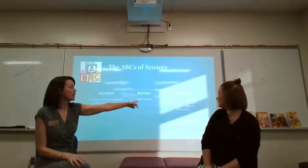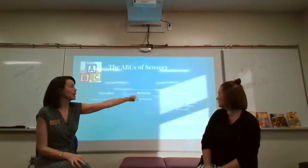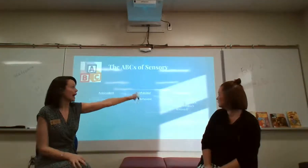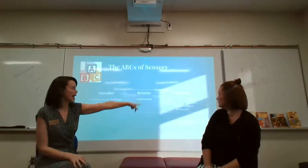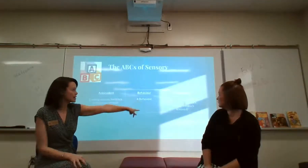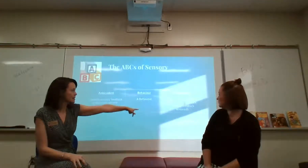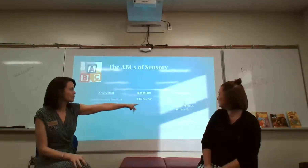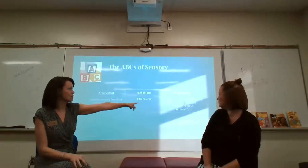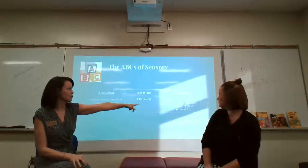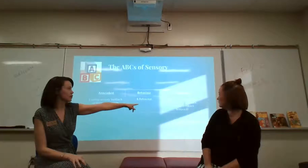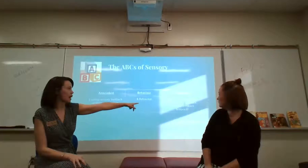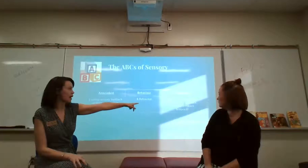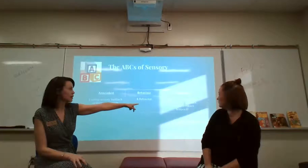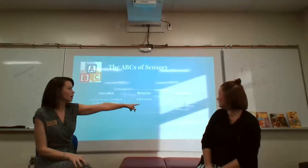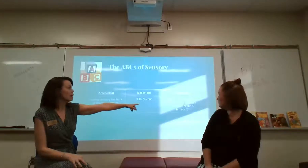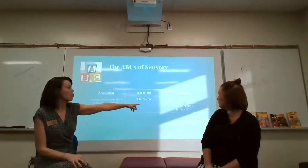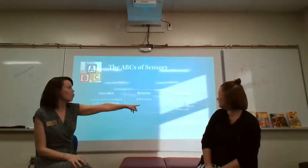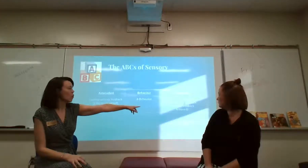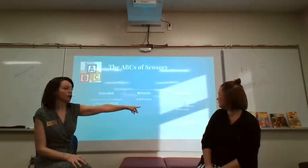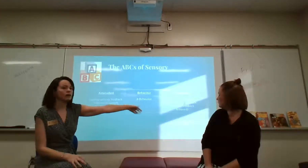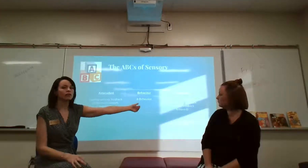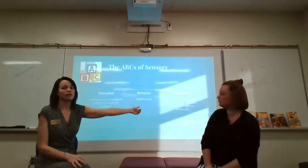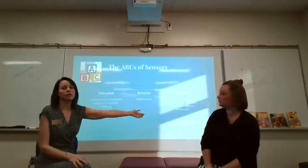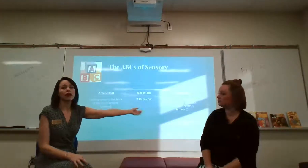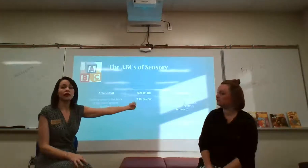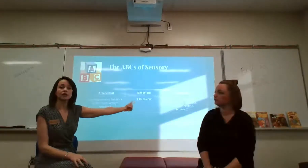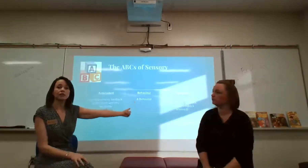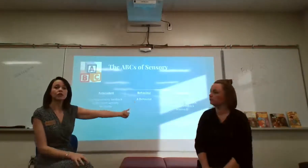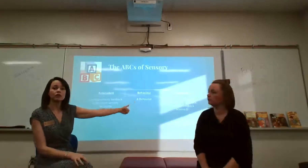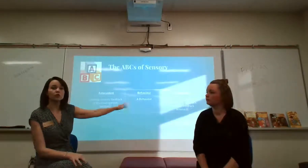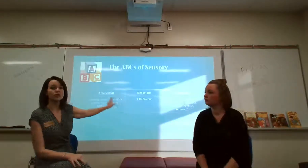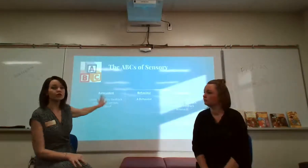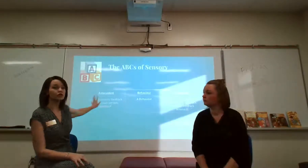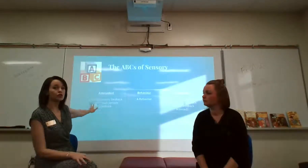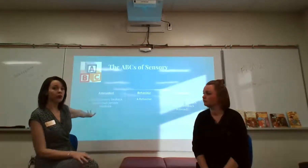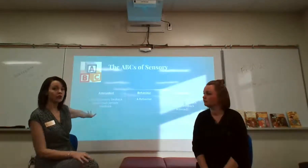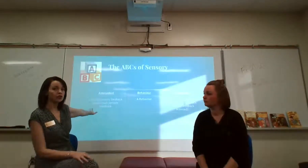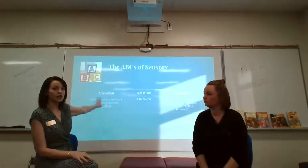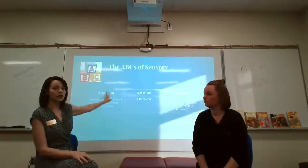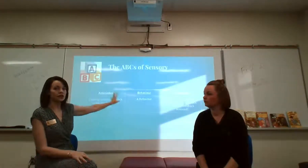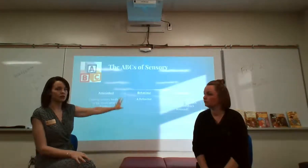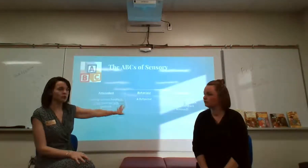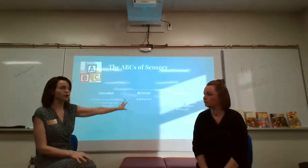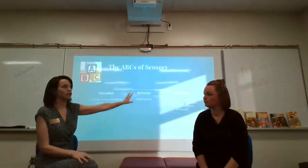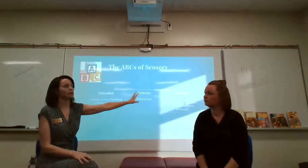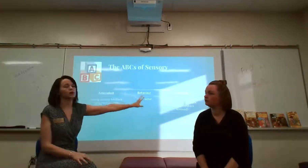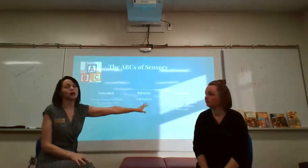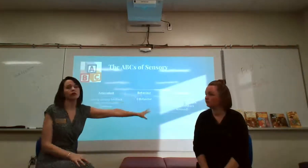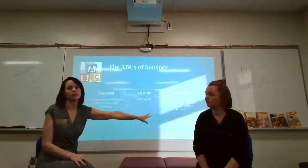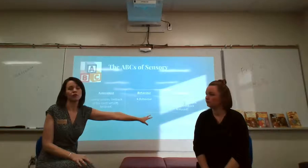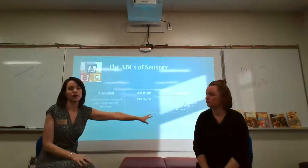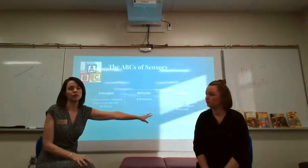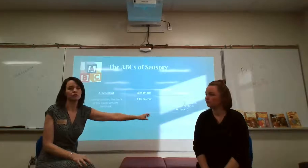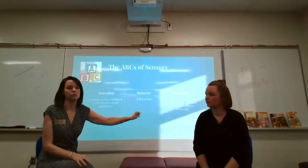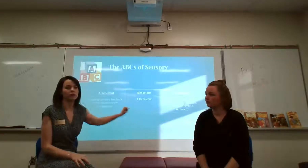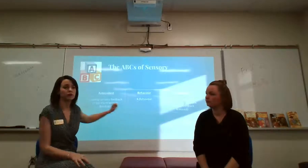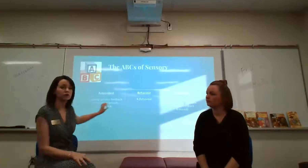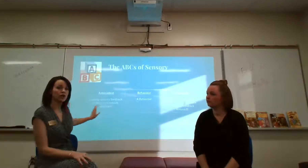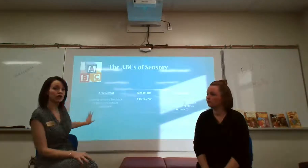gain access to the feedback, or the feedback is removed. So when it's too much, I engage in behavior and the feedback is removed. When it's not enough,